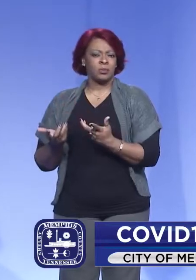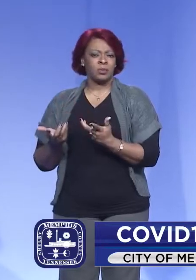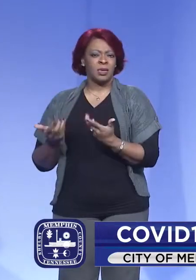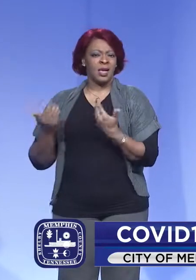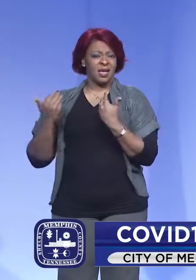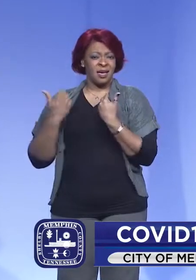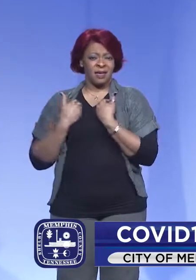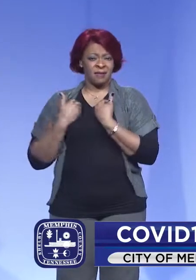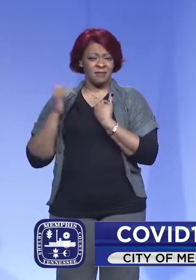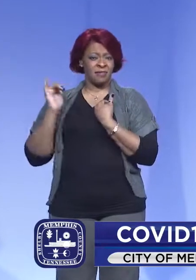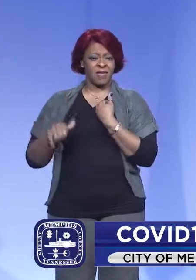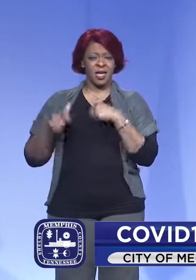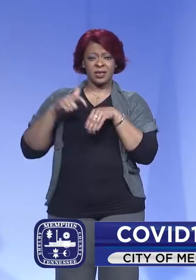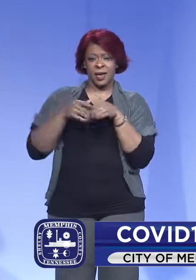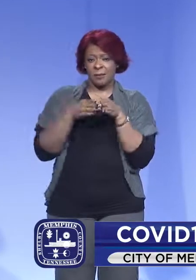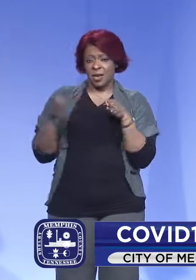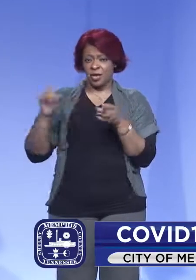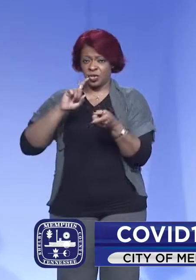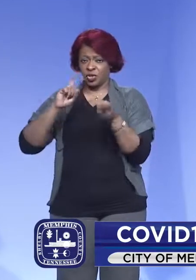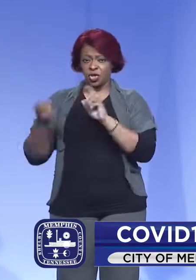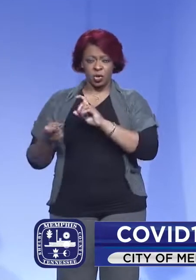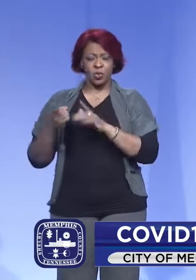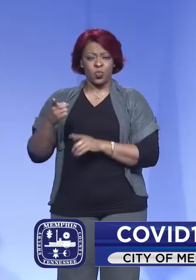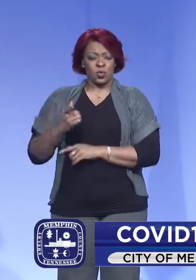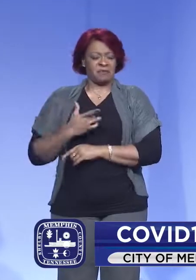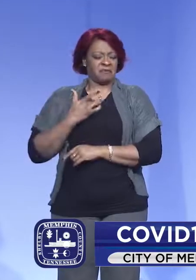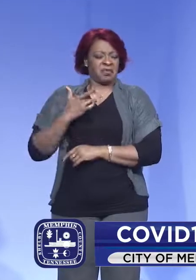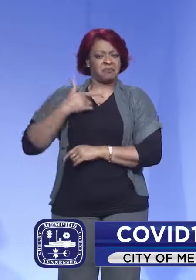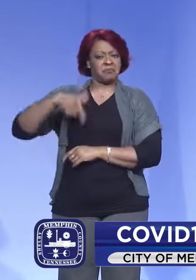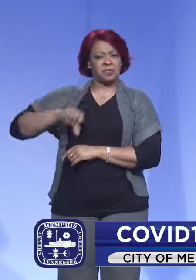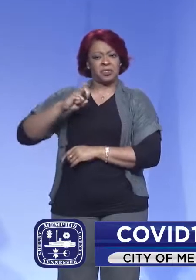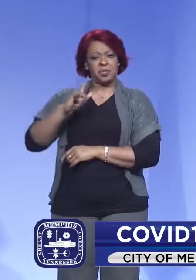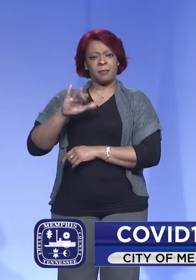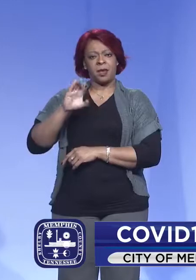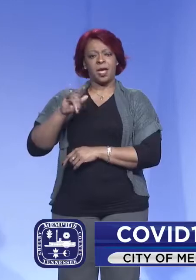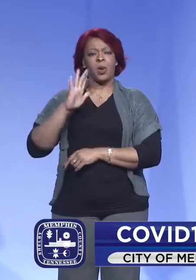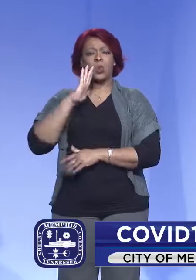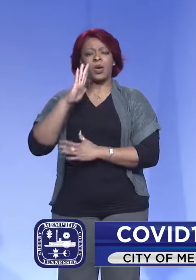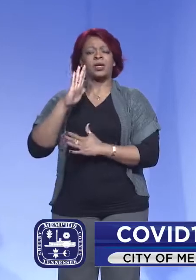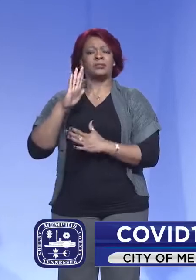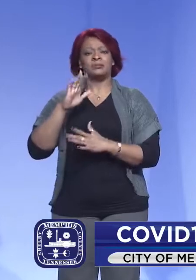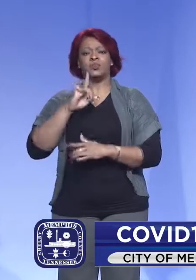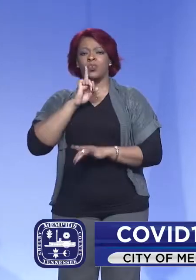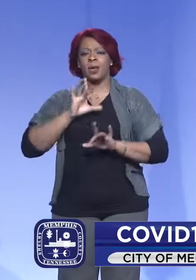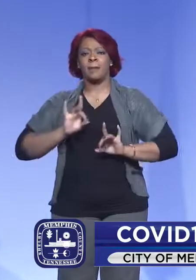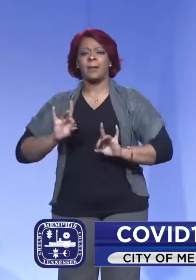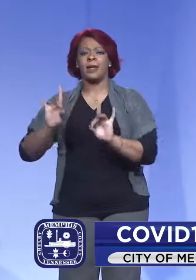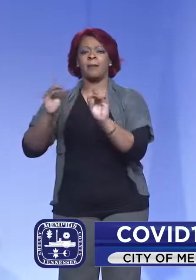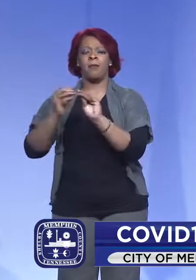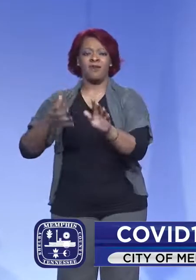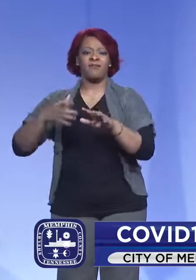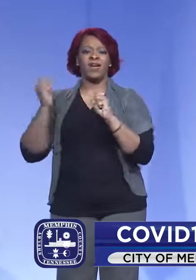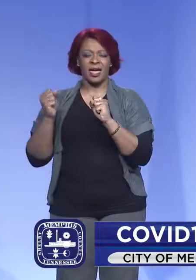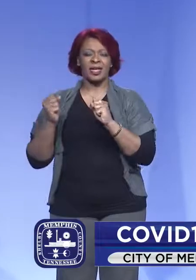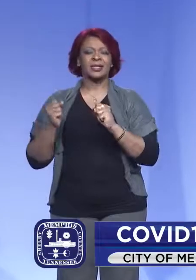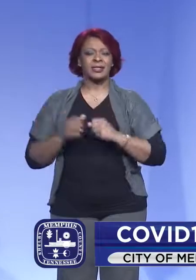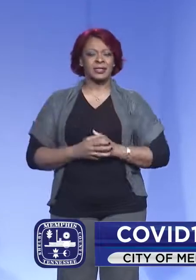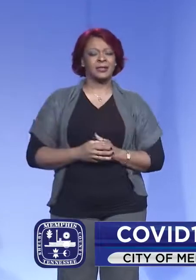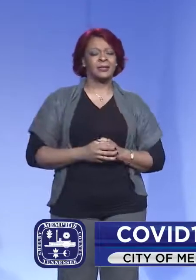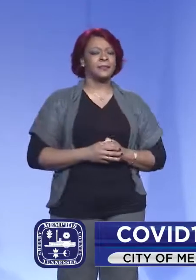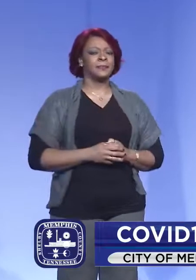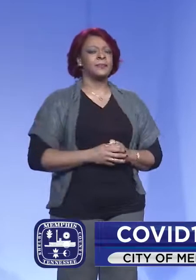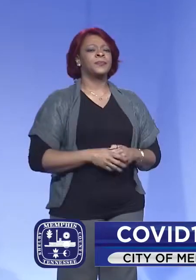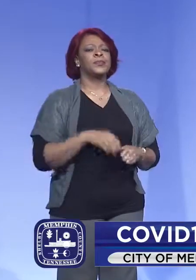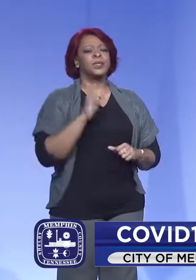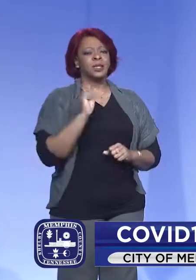Has that timeline changed? And at what point do you think Shelby County can realistically pick up the pace in vaccinating the public? So we